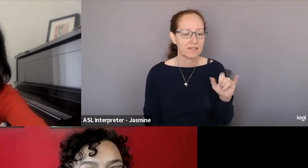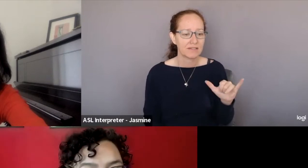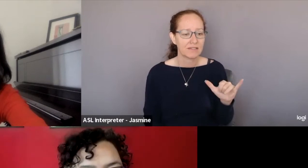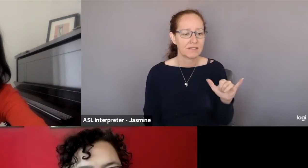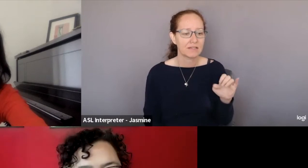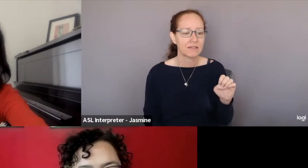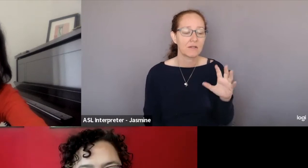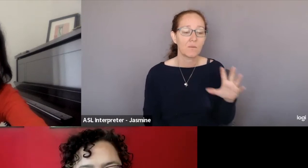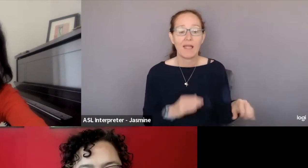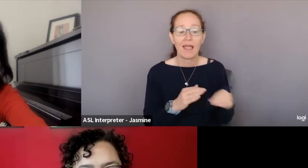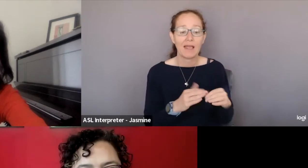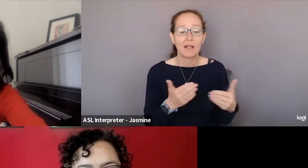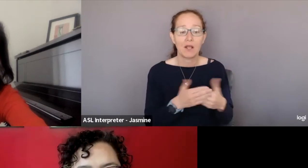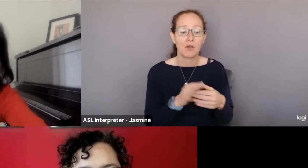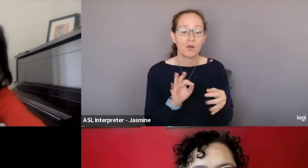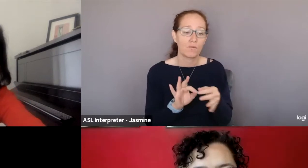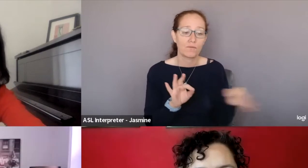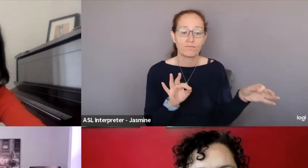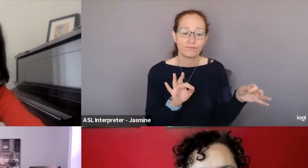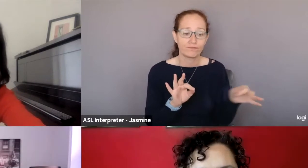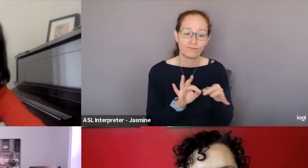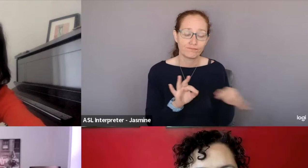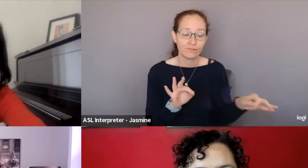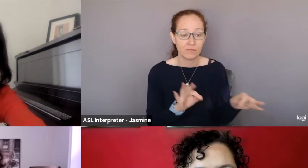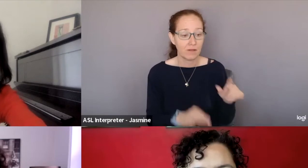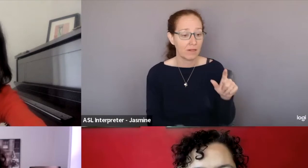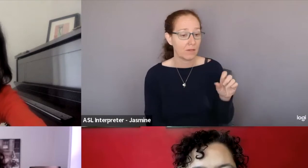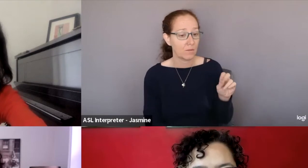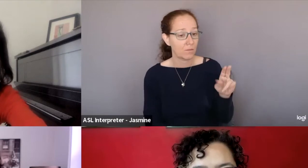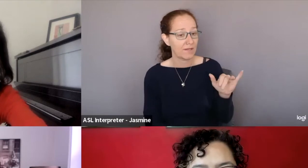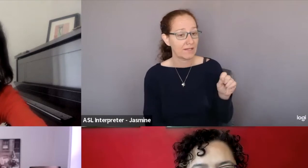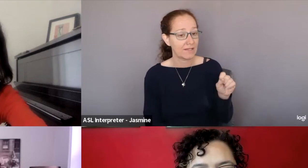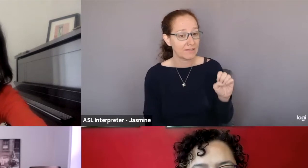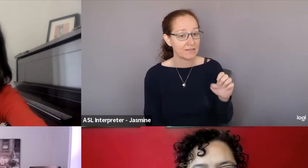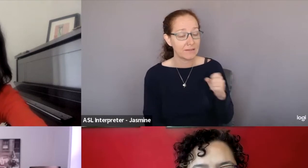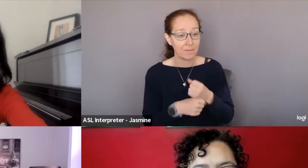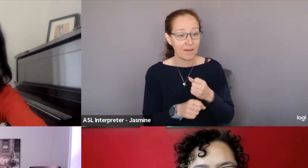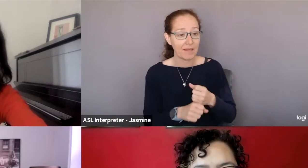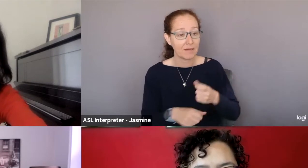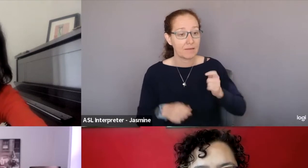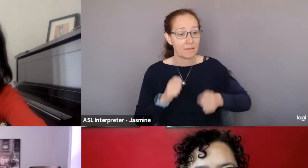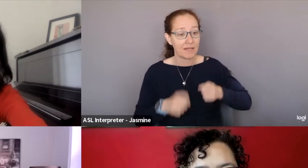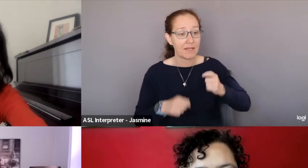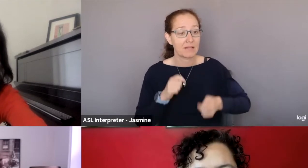verse. Louise, can you do the beat?